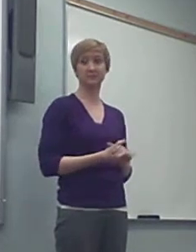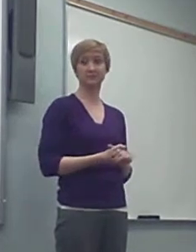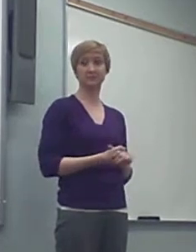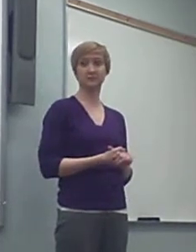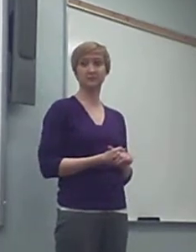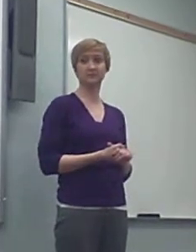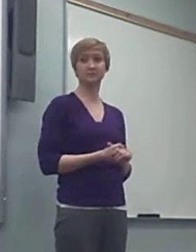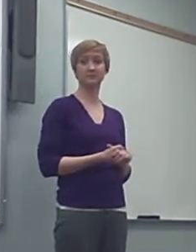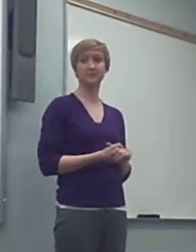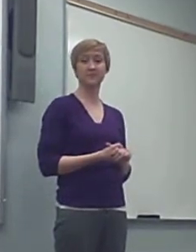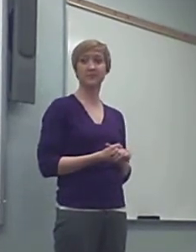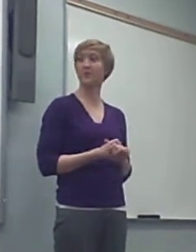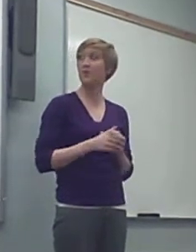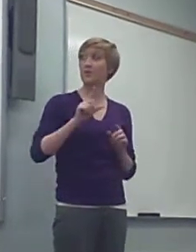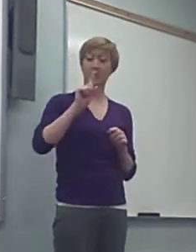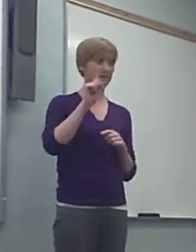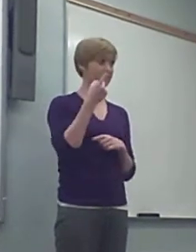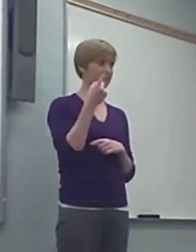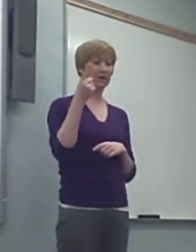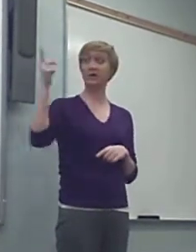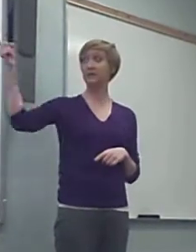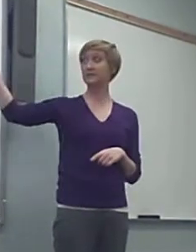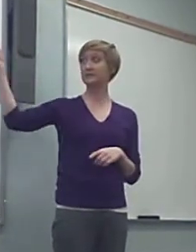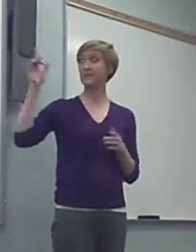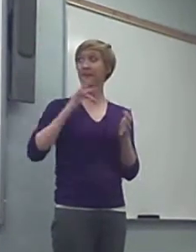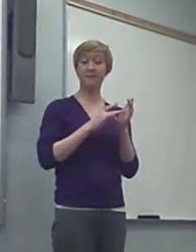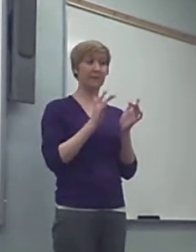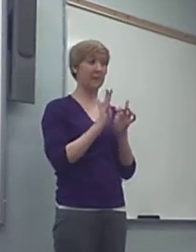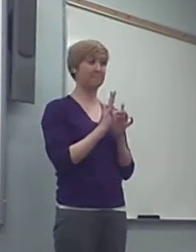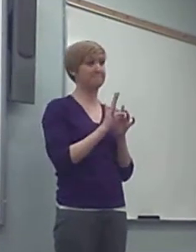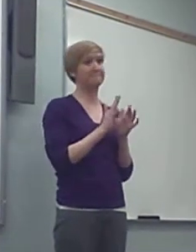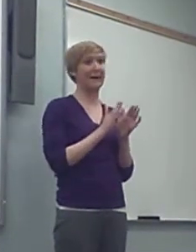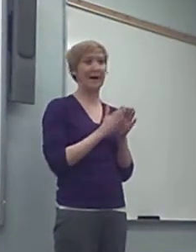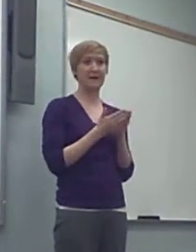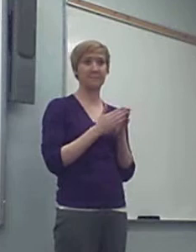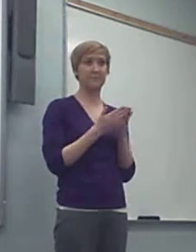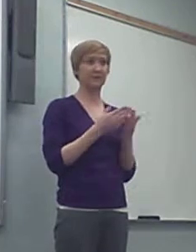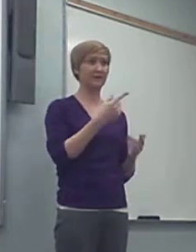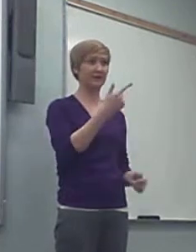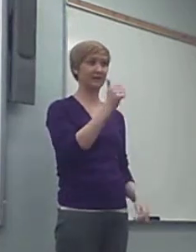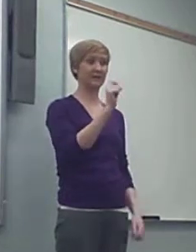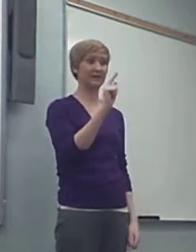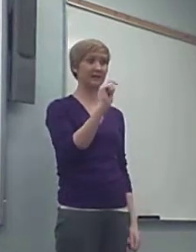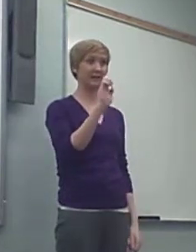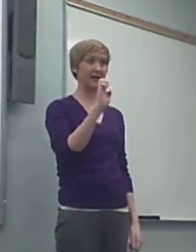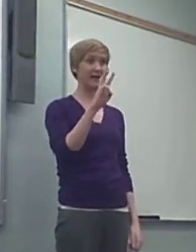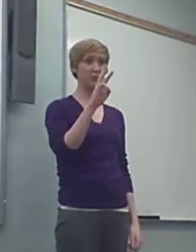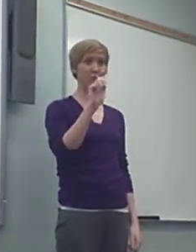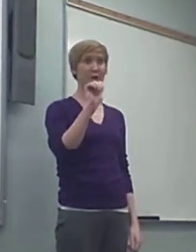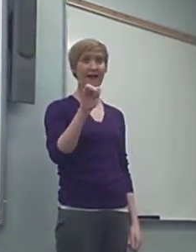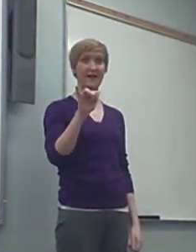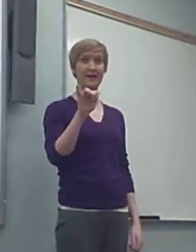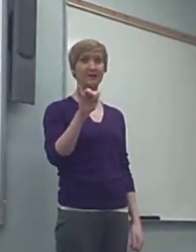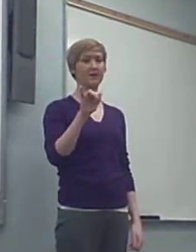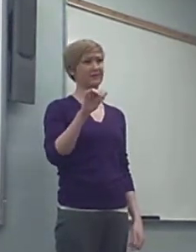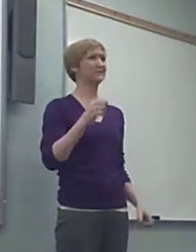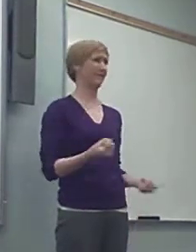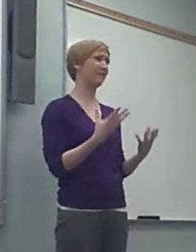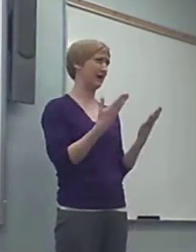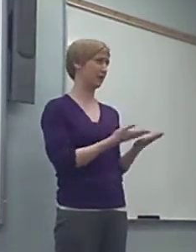This particular one is Bible Gateway. It's a website that has all different kinds of resources on it, but what I like about it is I can